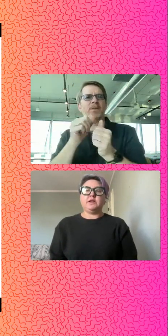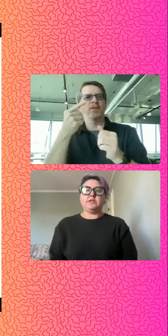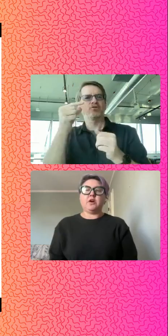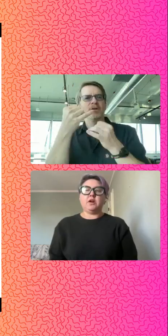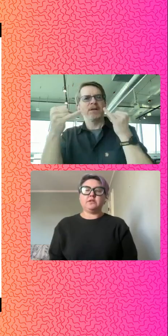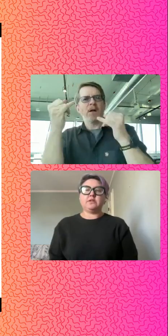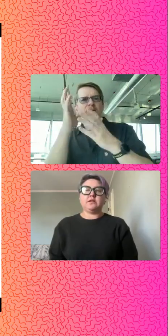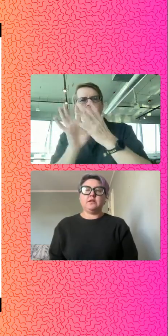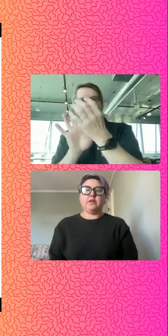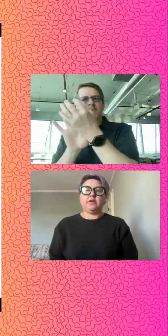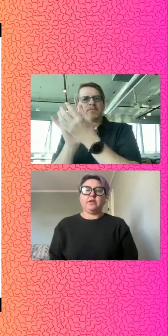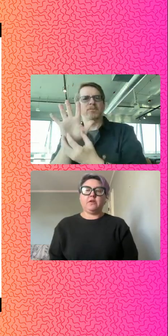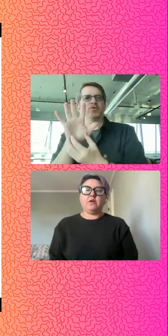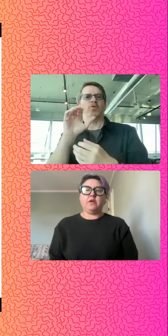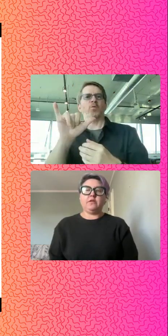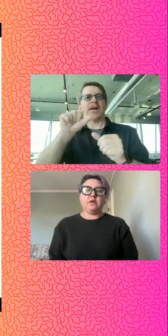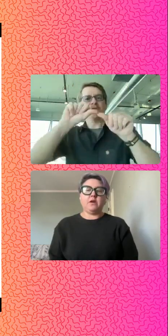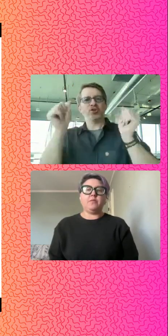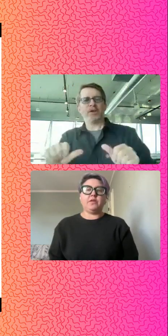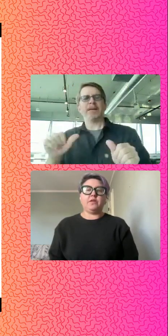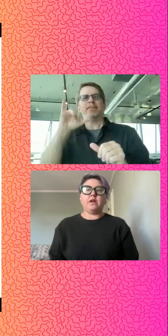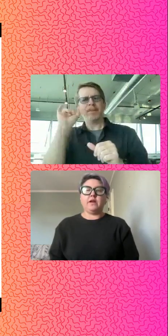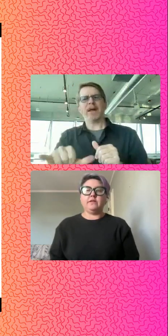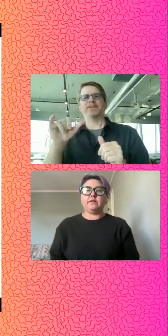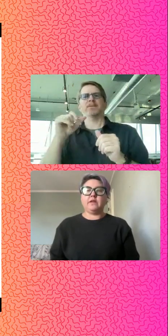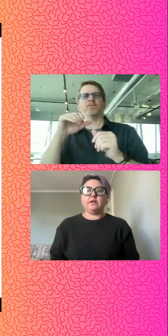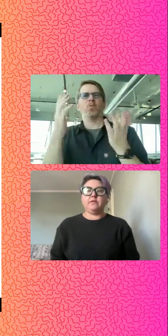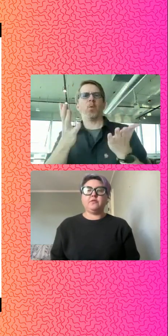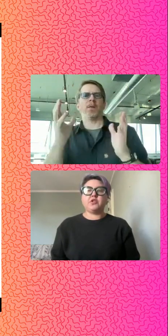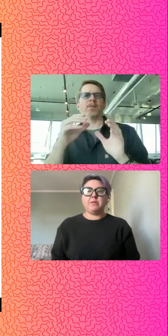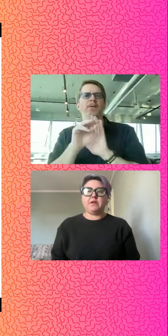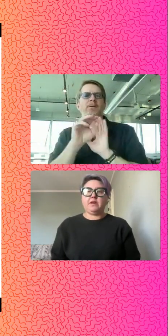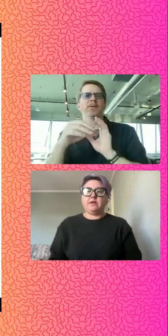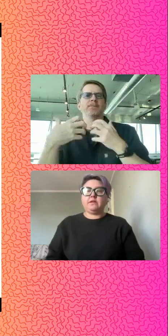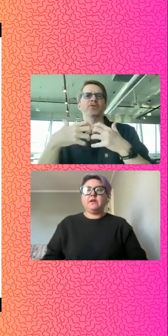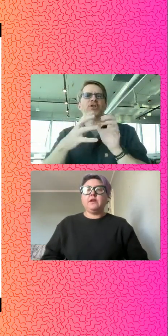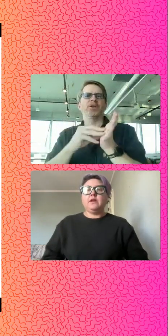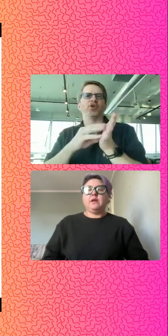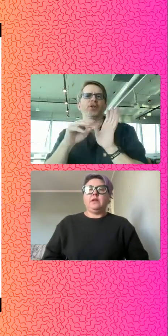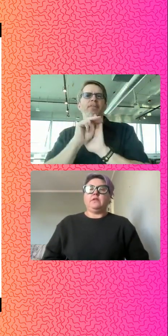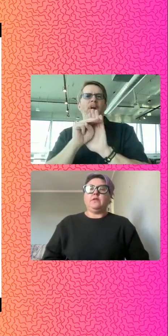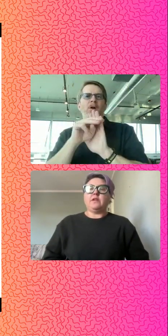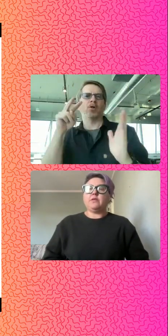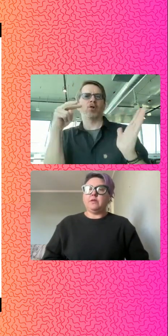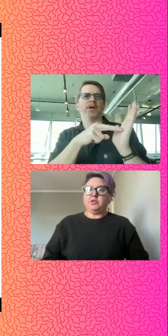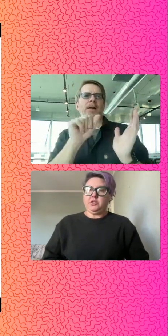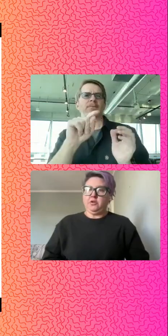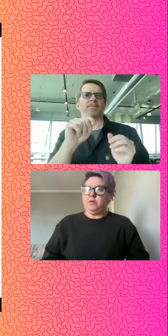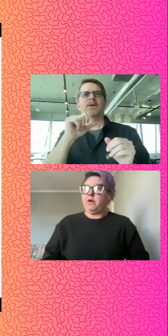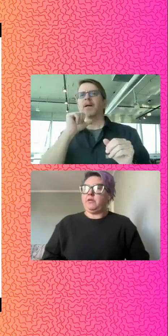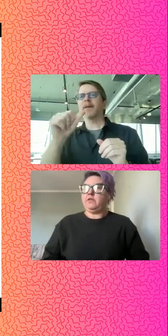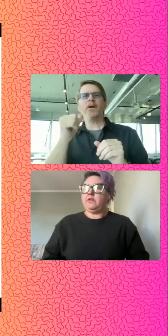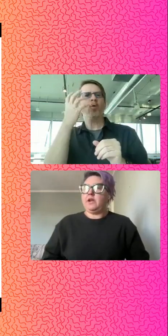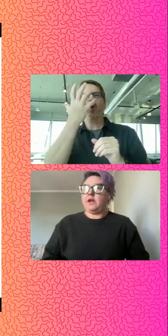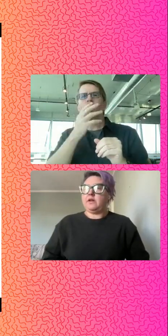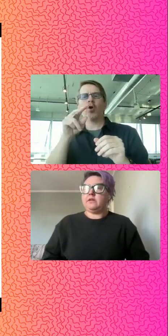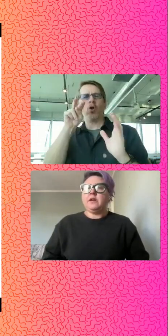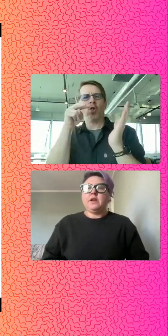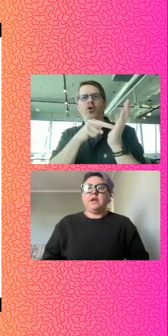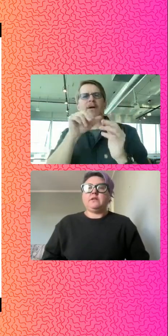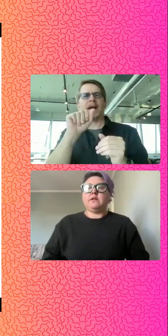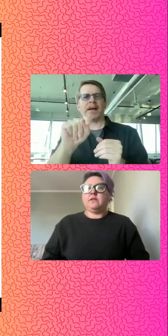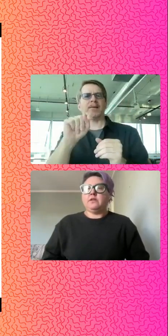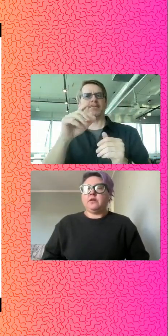can see these dots that are here on with the lines that shape the hand. And so that's what the machine learning model is looking